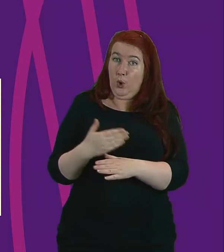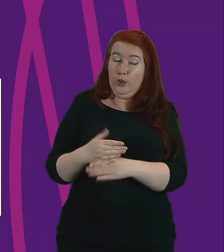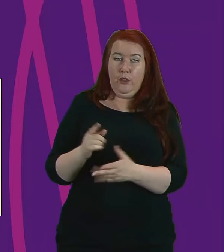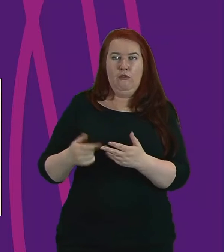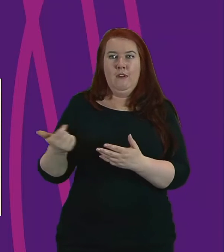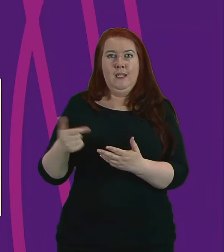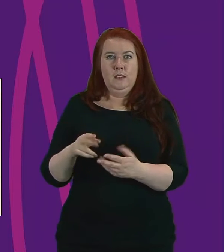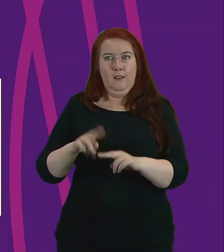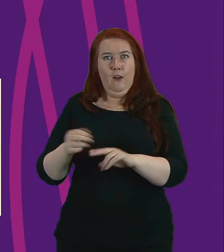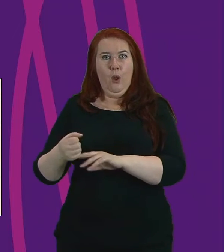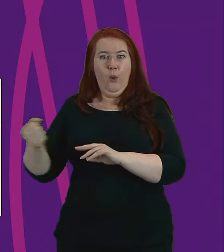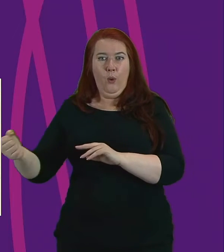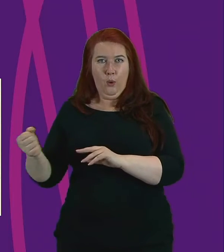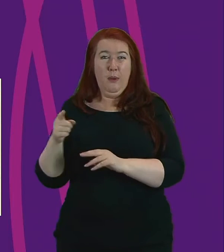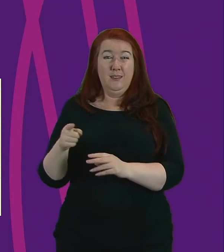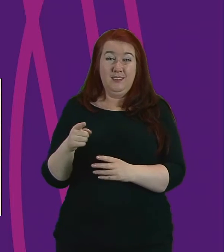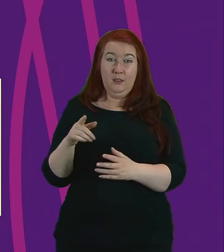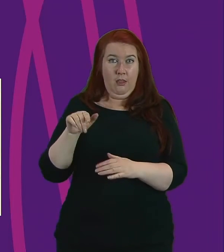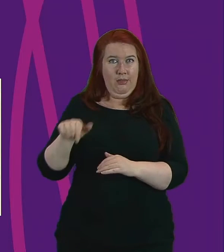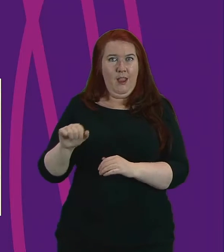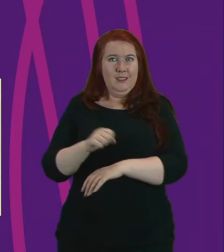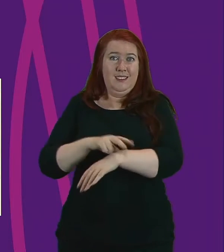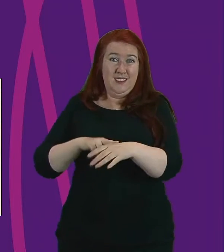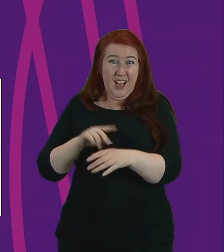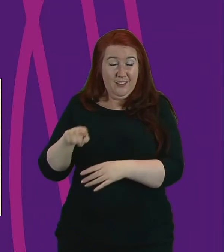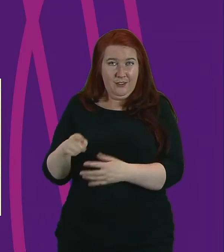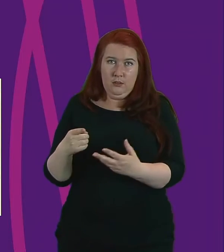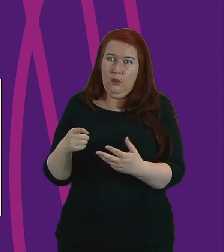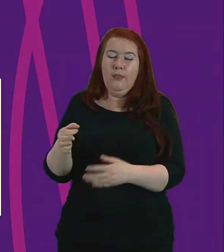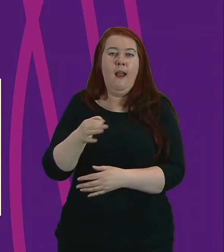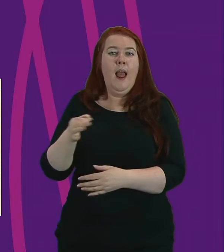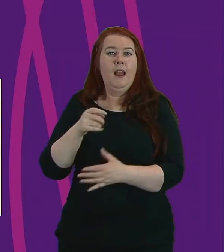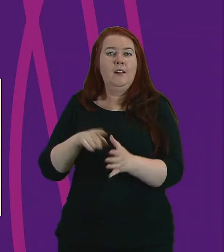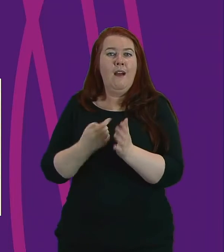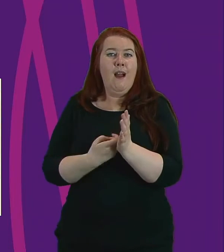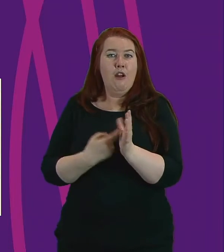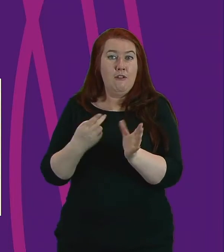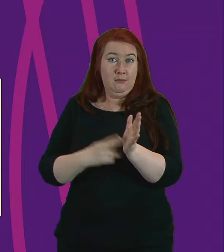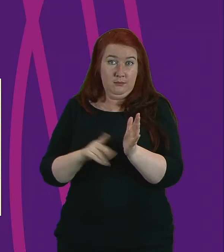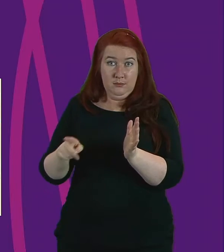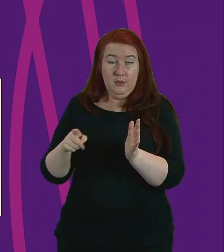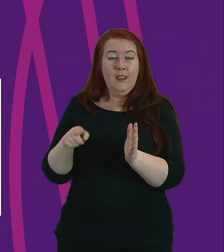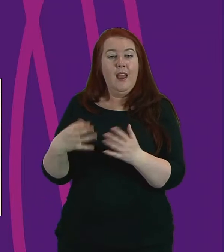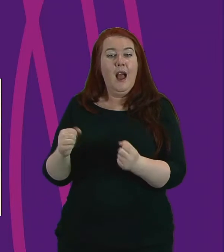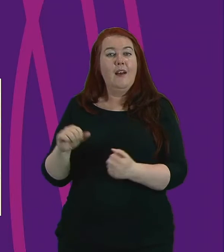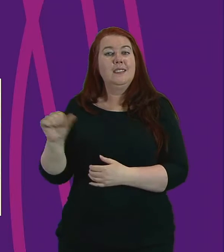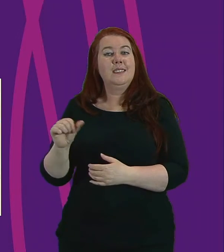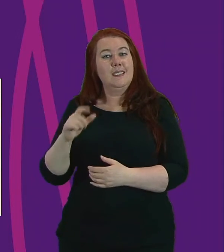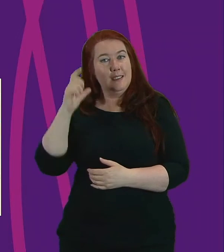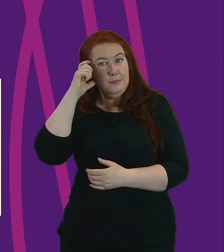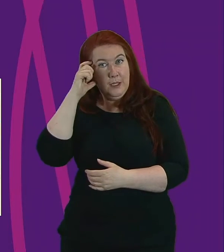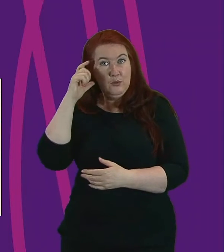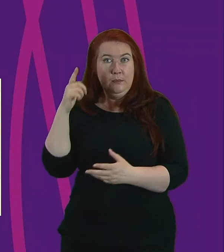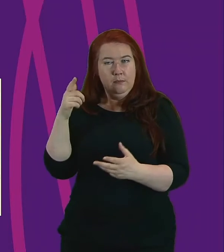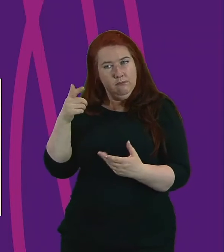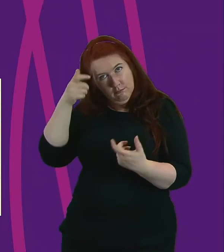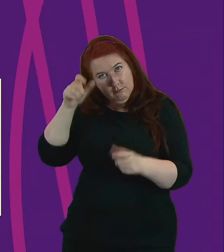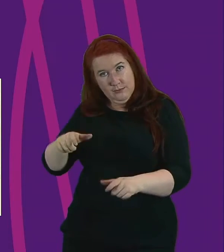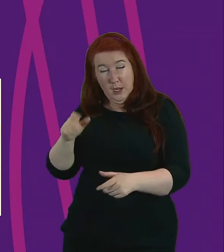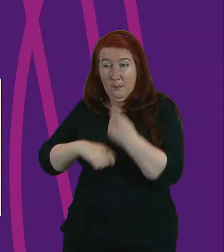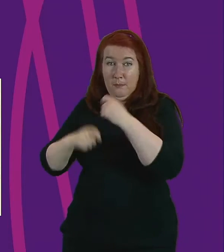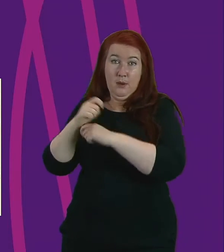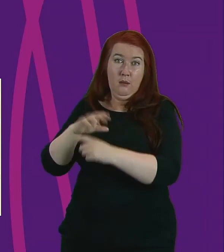4,600 inhabitants, Ochrani's staff represent a huge chunk of the island's workforce. They turned a 16-bedroom guest house into a world-class resort.